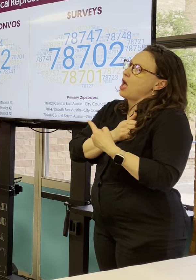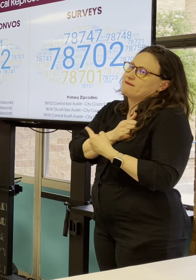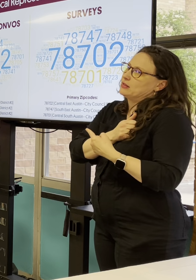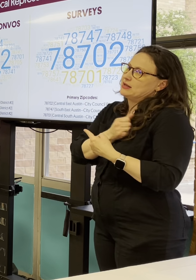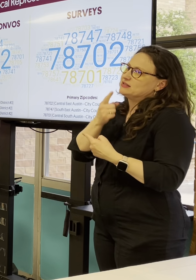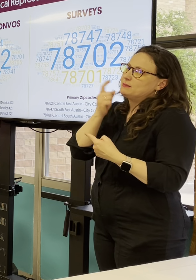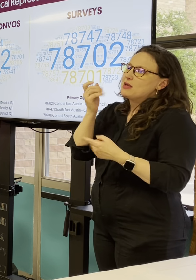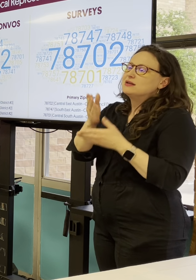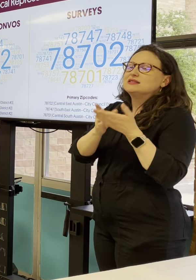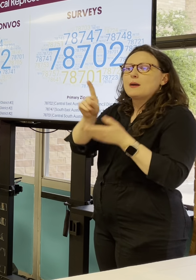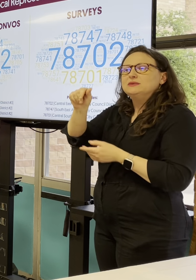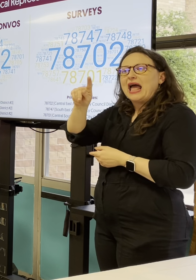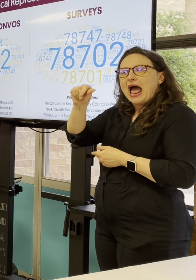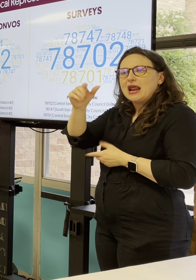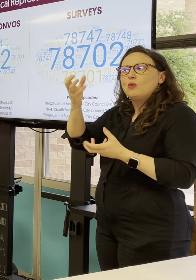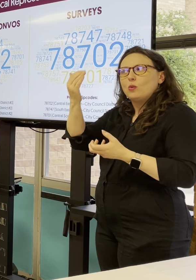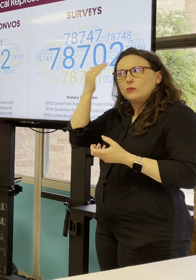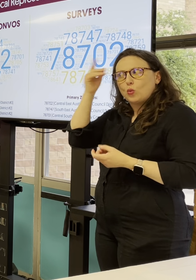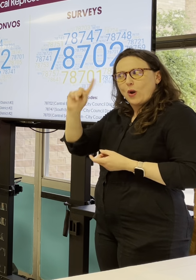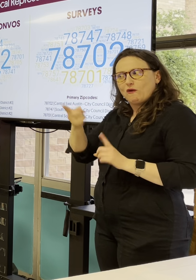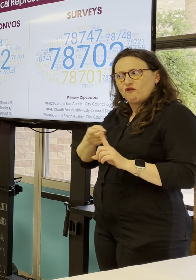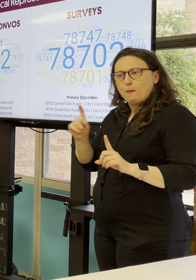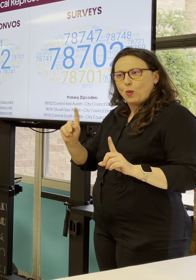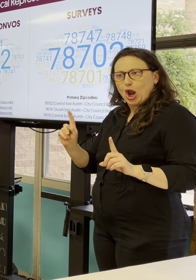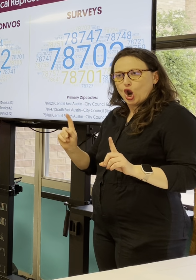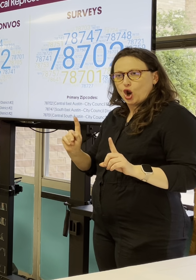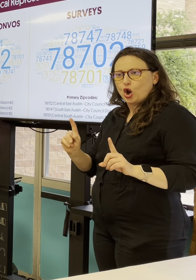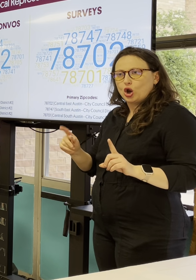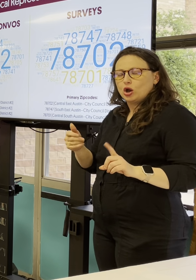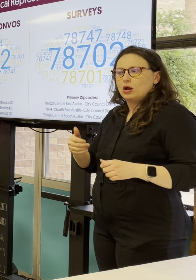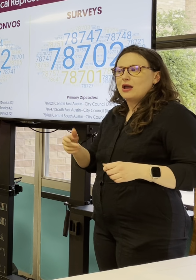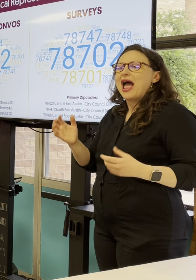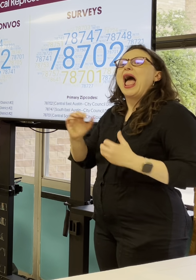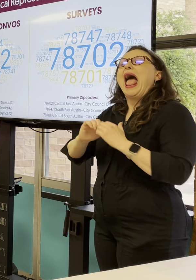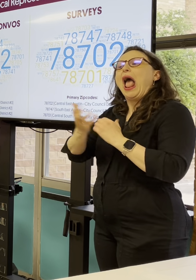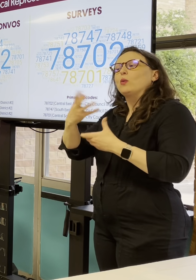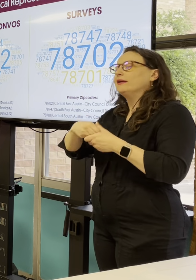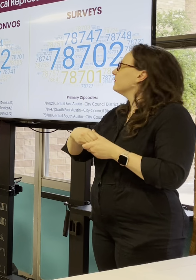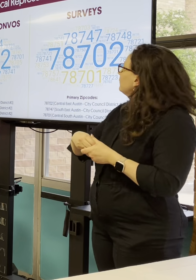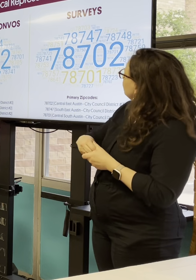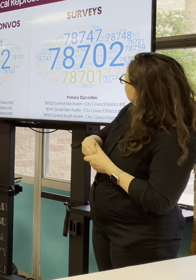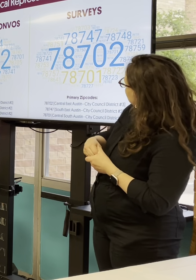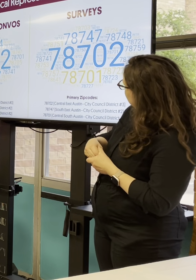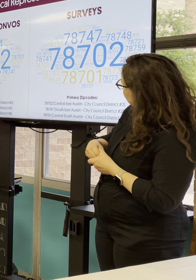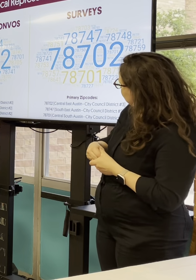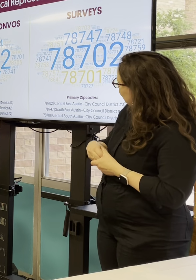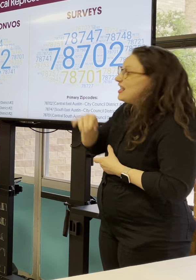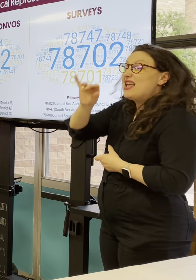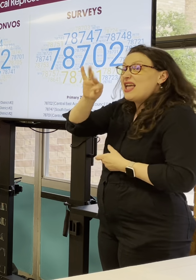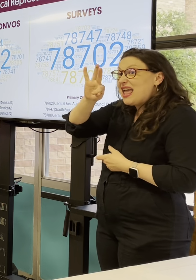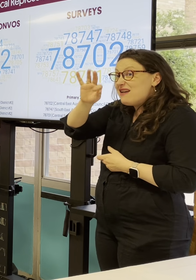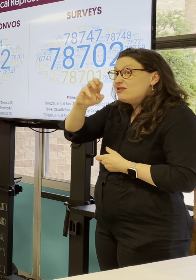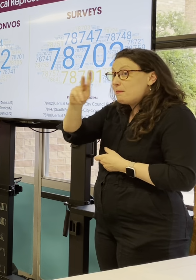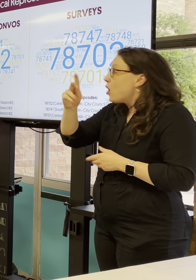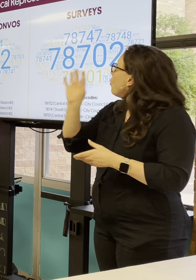we collected is we want to know where people are from and how they're engaging with our project. And if this particular park is going to be